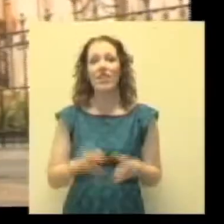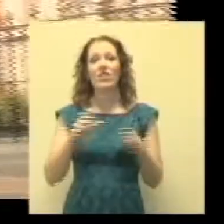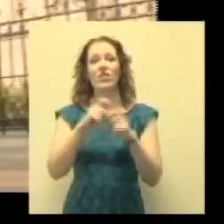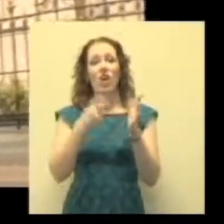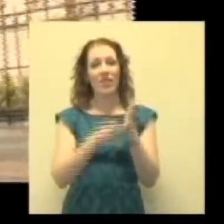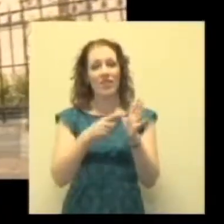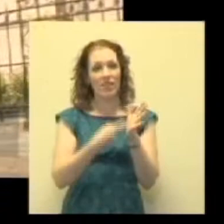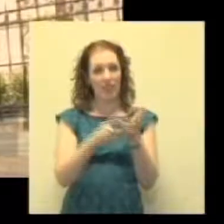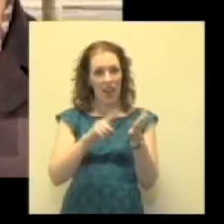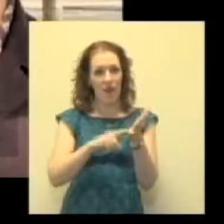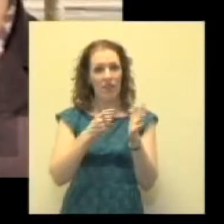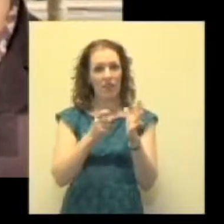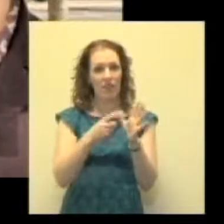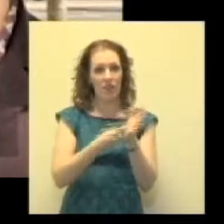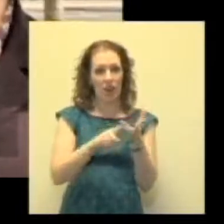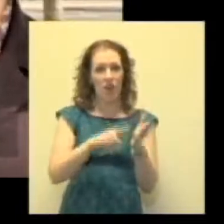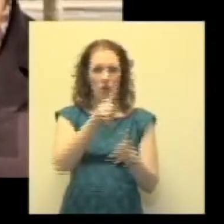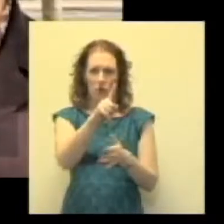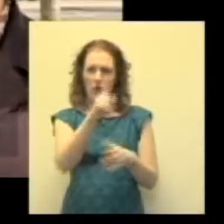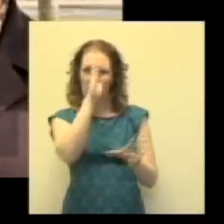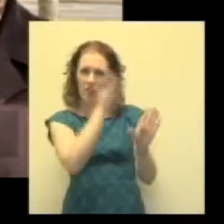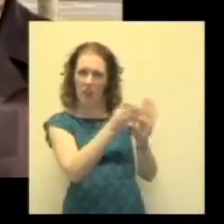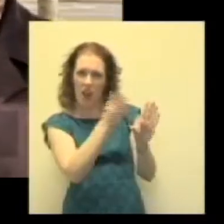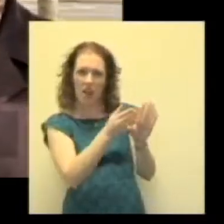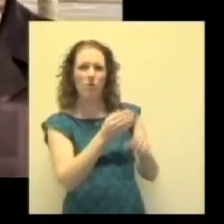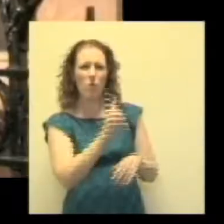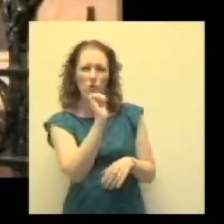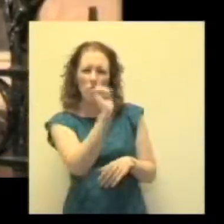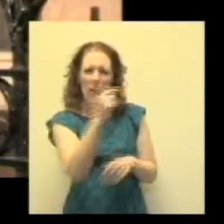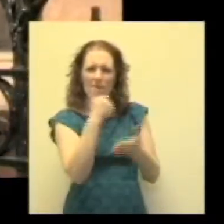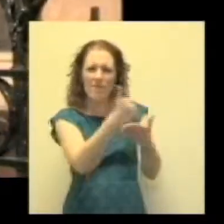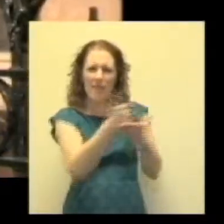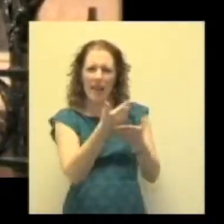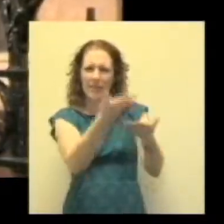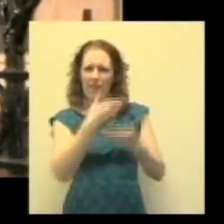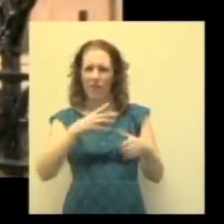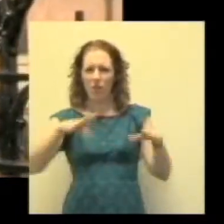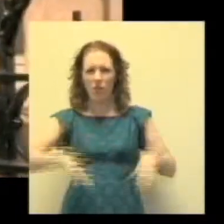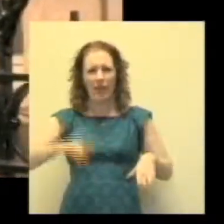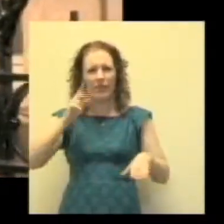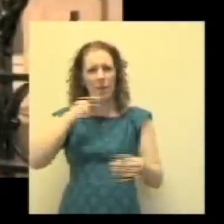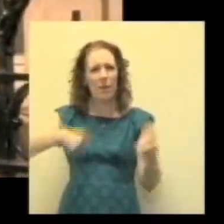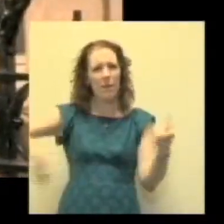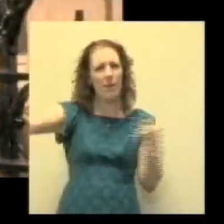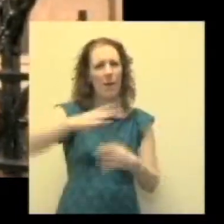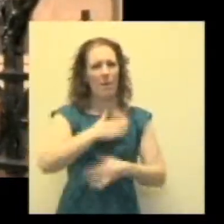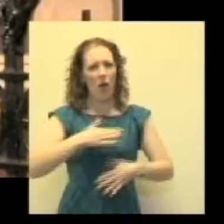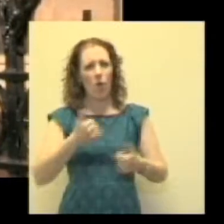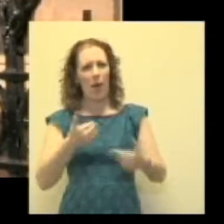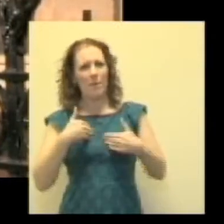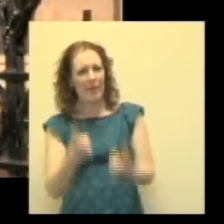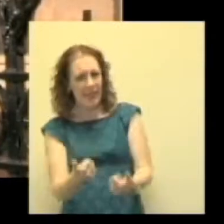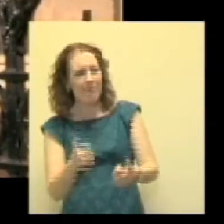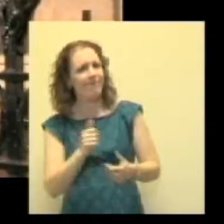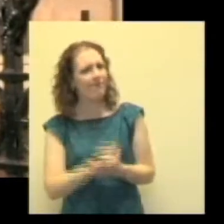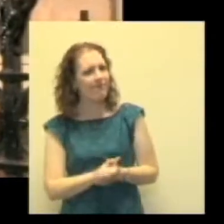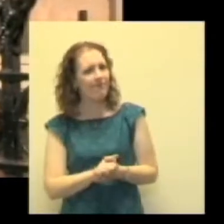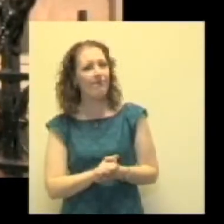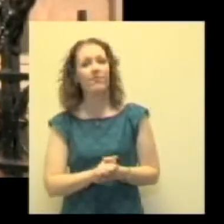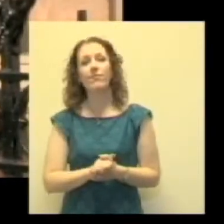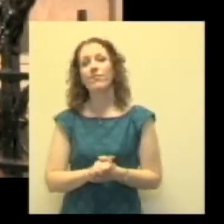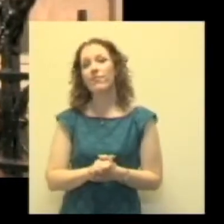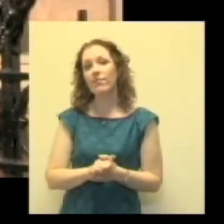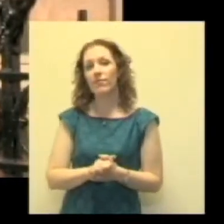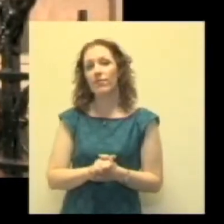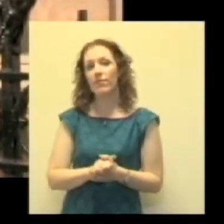Dr. Carol Charlton, you are a clinical psychologist. What advice could you give to young deaf people about their emotional health